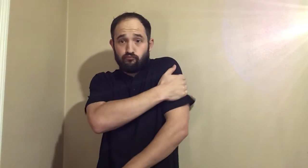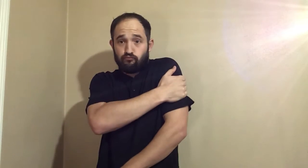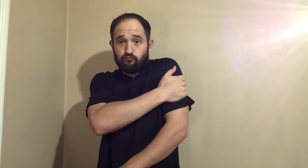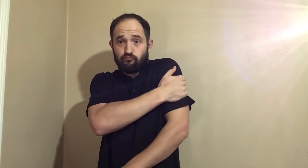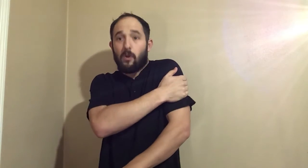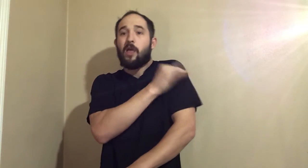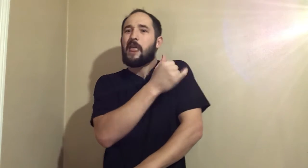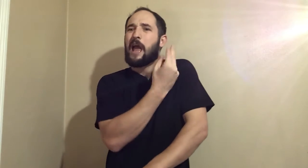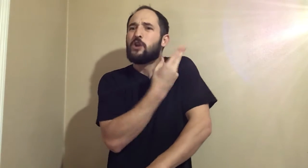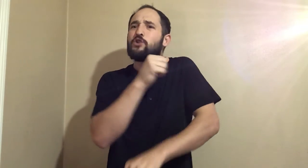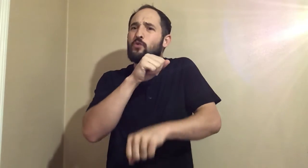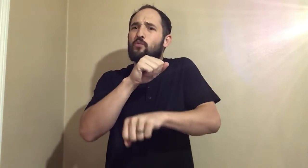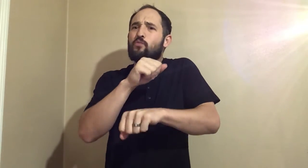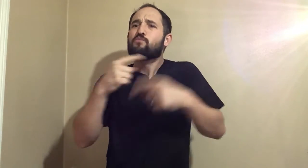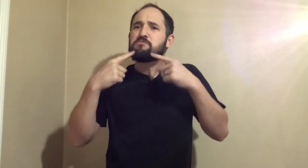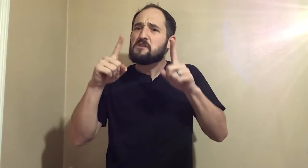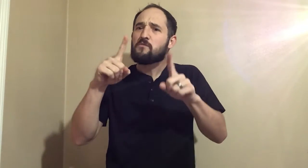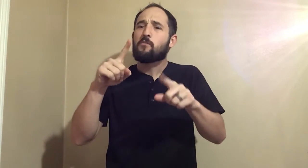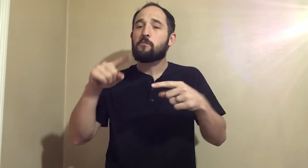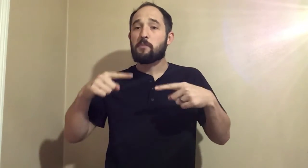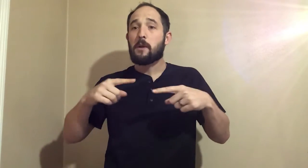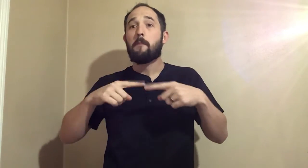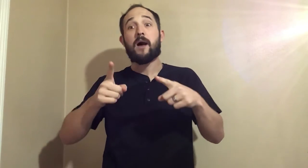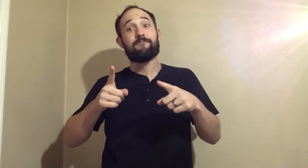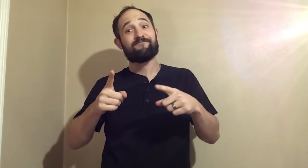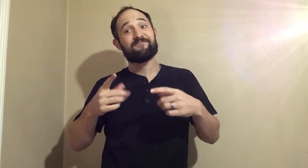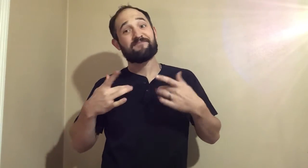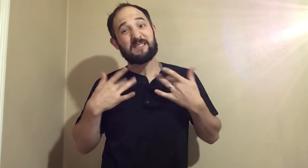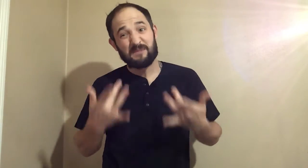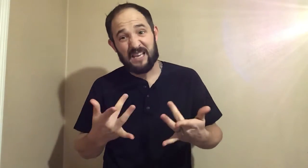it takes a few days before it works.